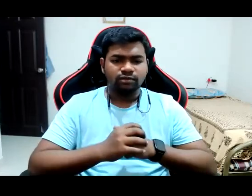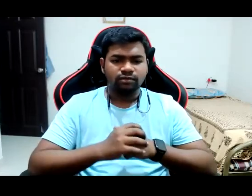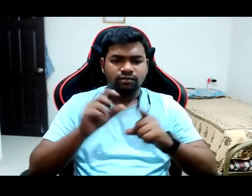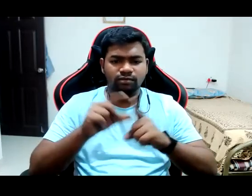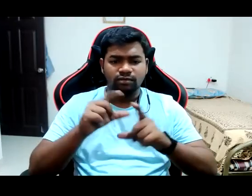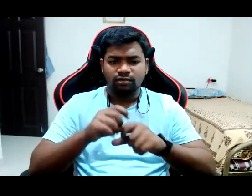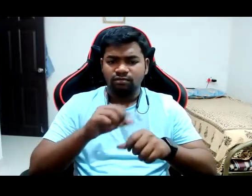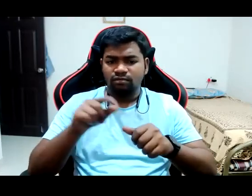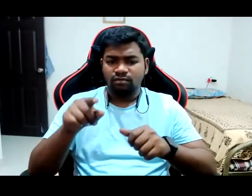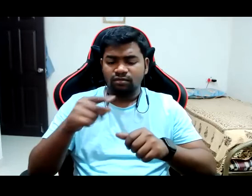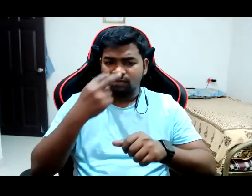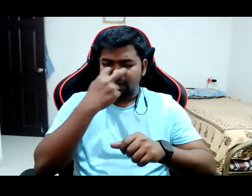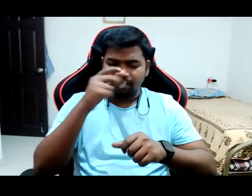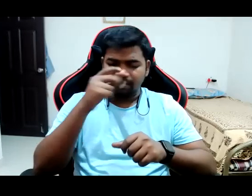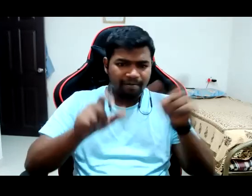enables blind people to